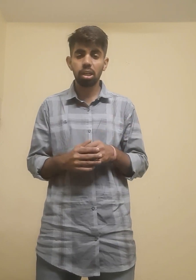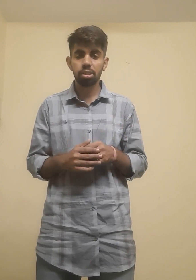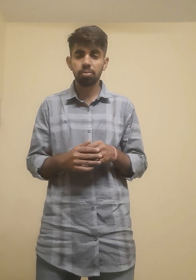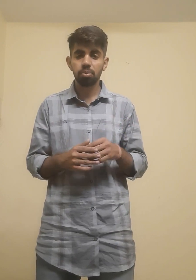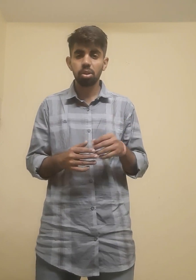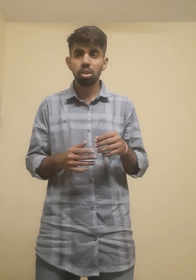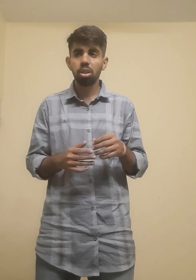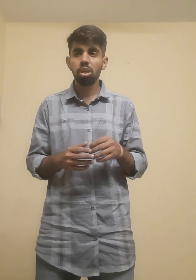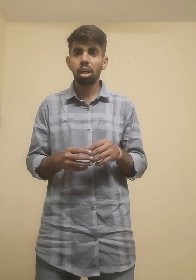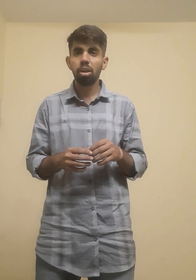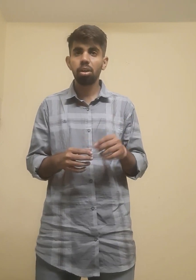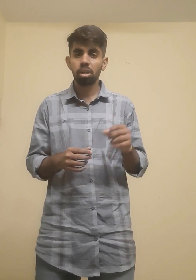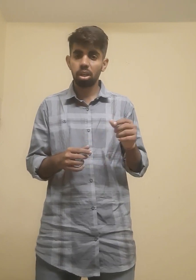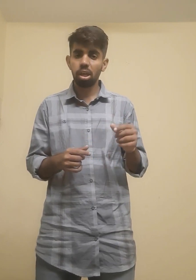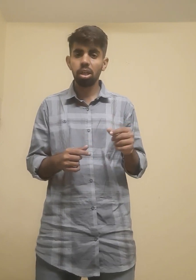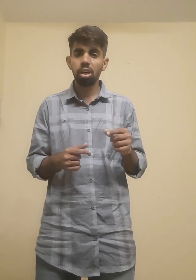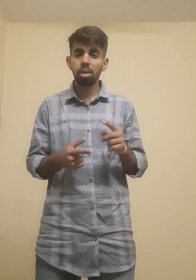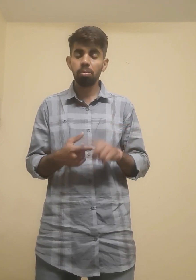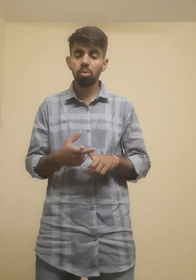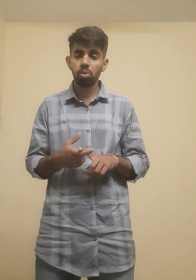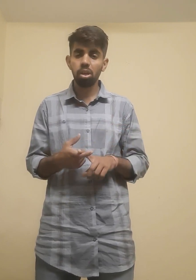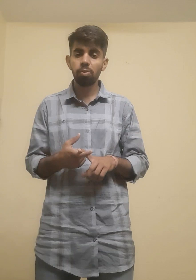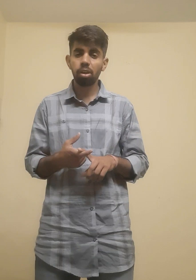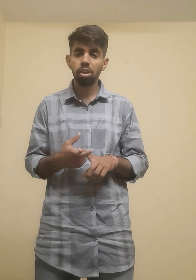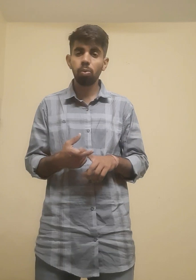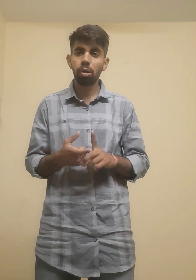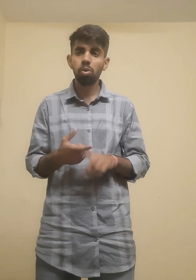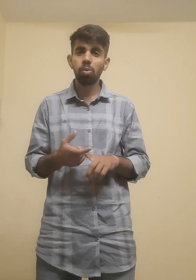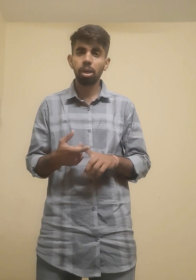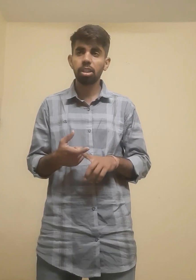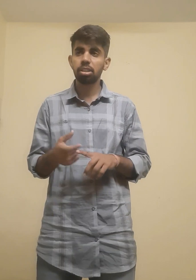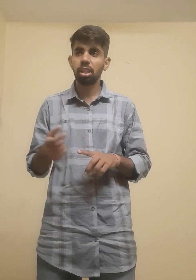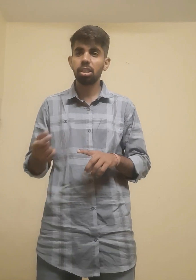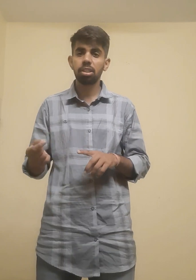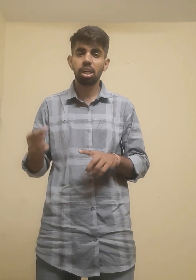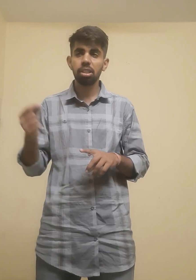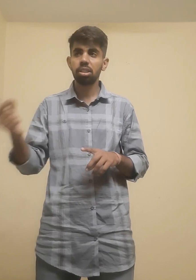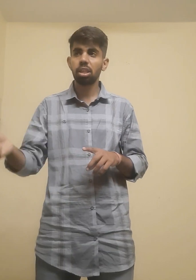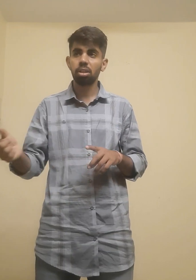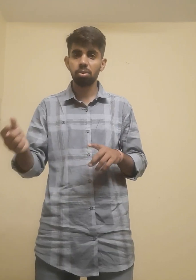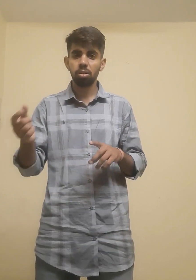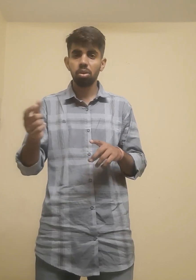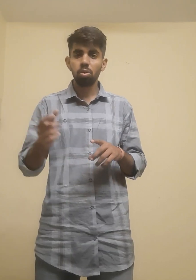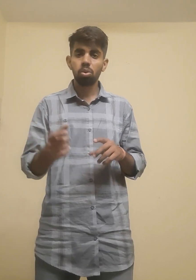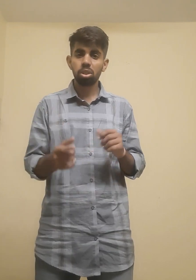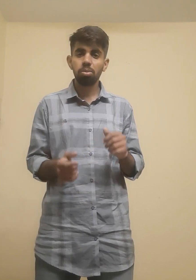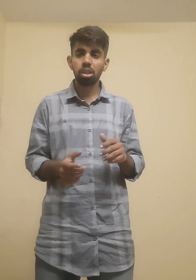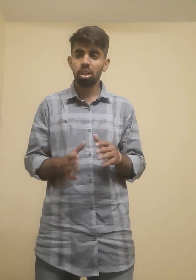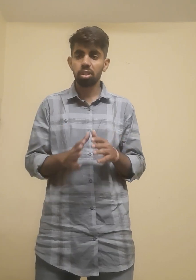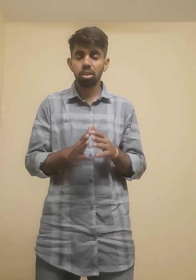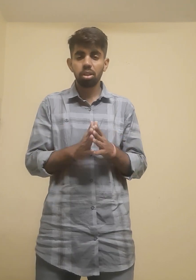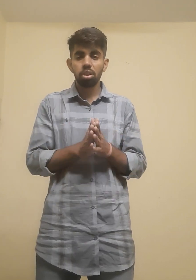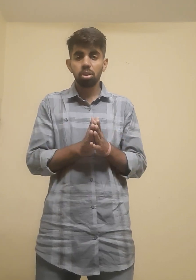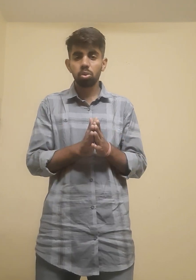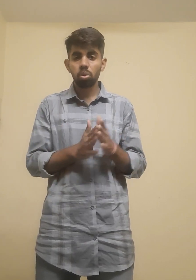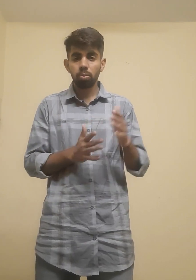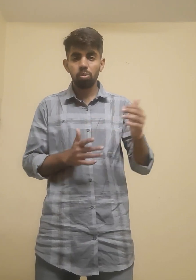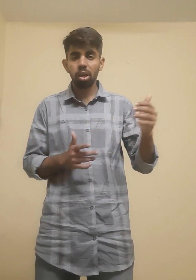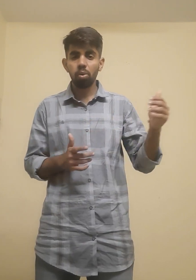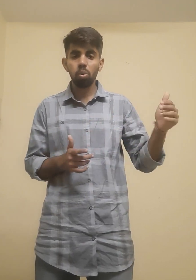class, and at that time we define the value of x as 10 or something else. So we have to